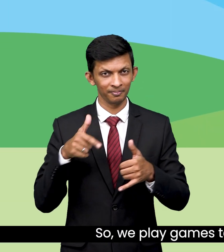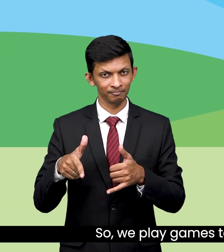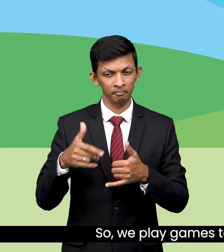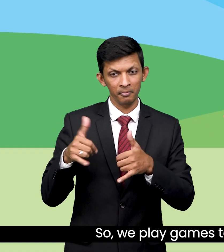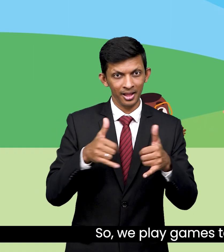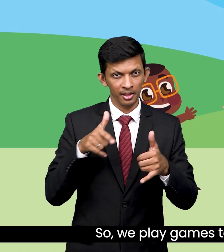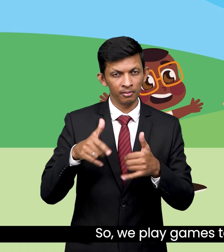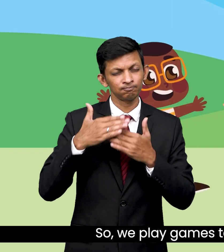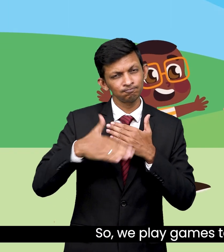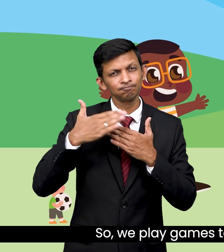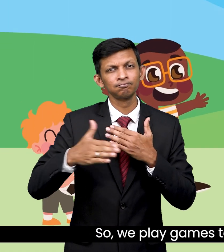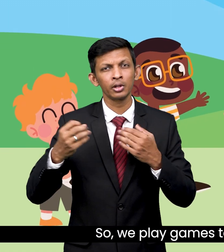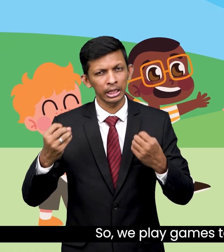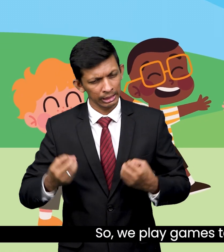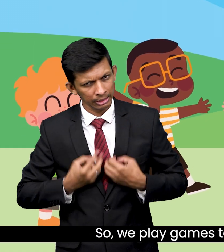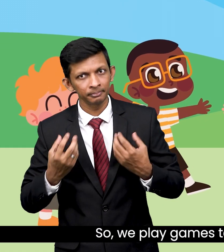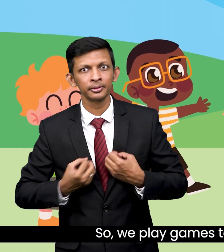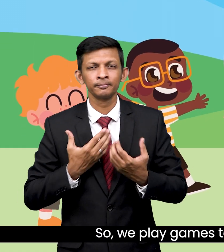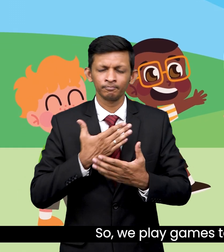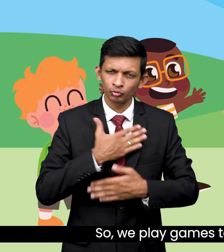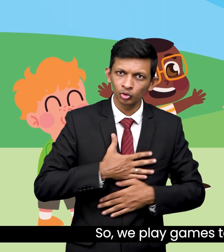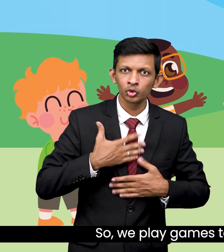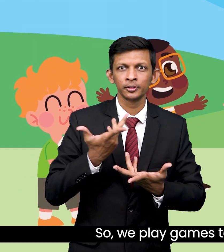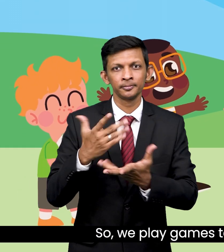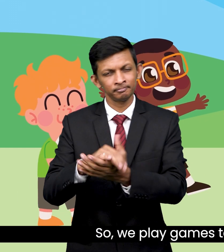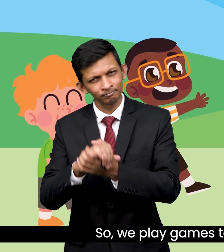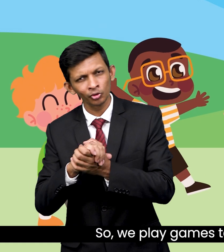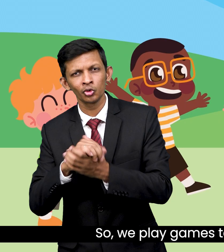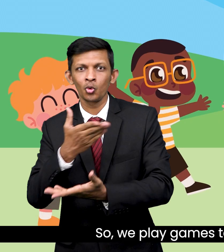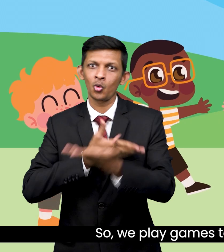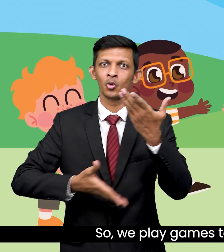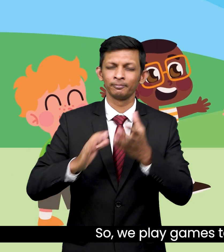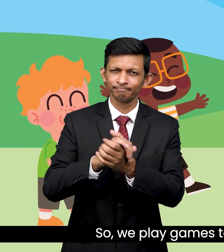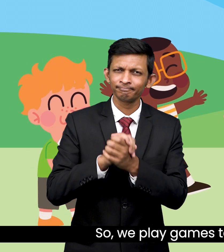So, we play games to enjoy with our friends.